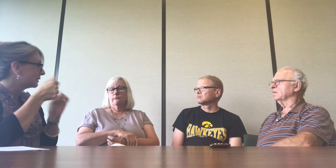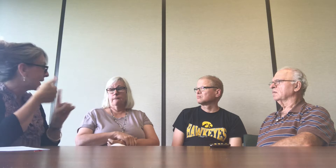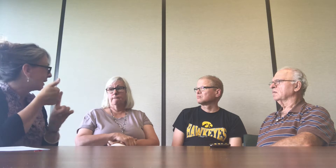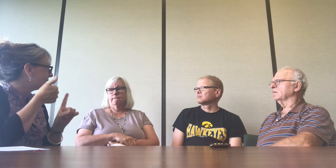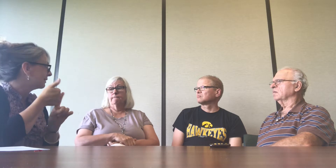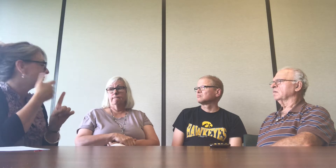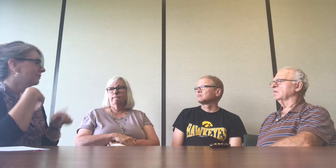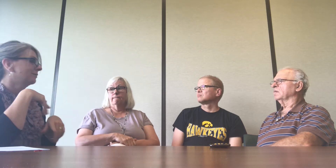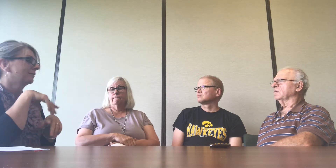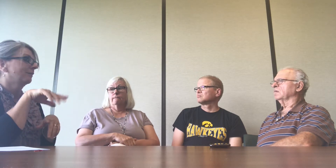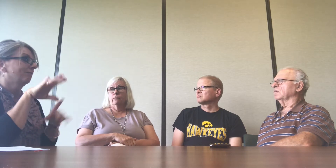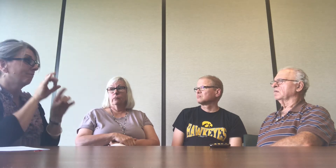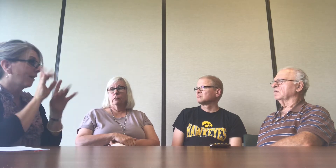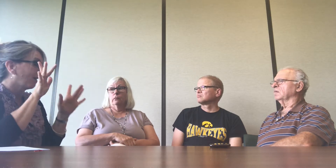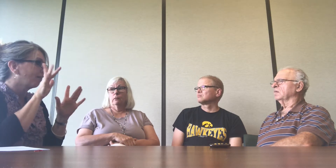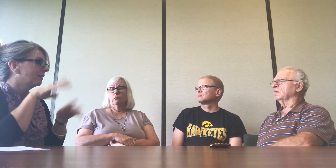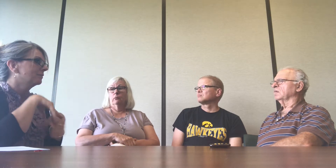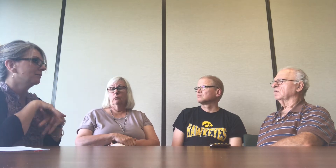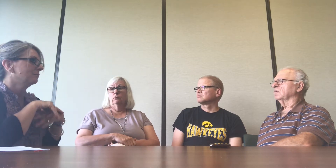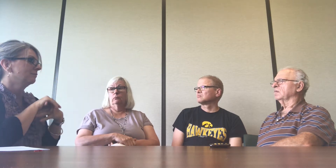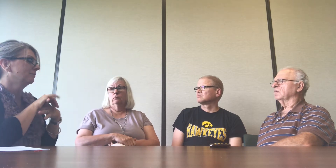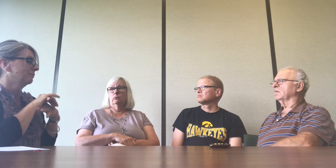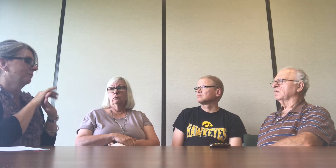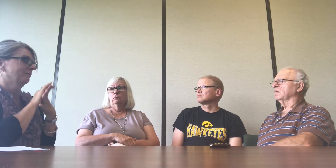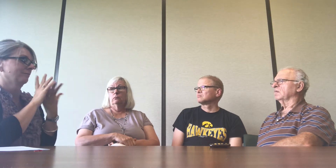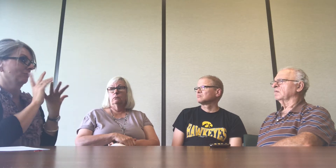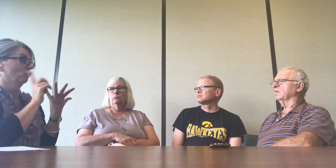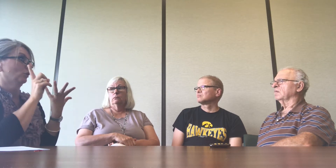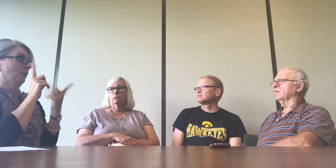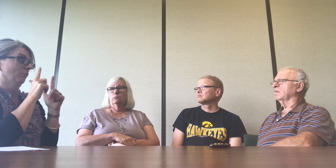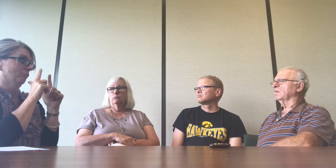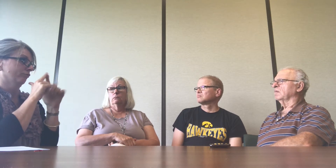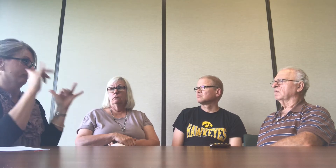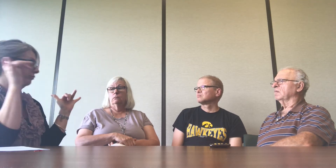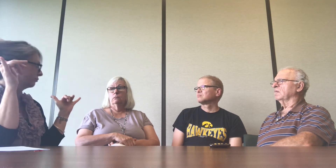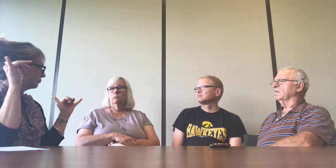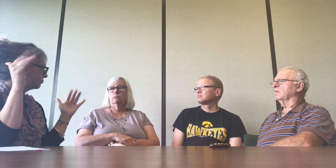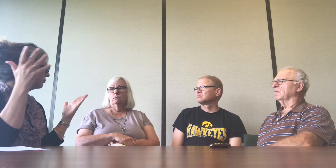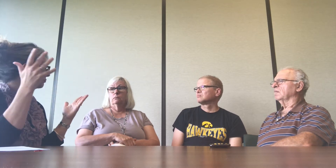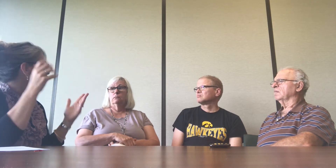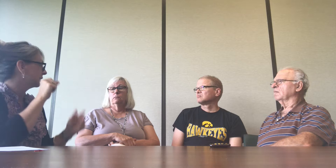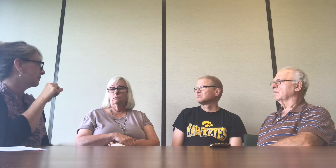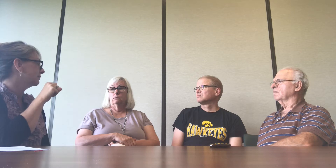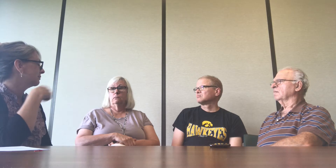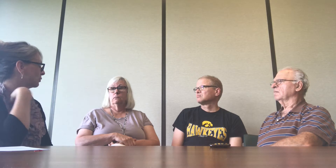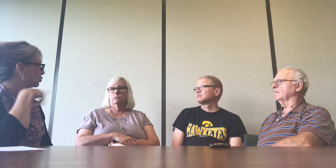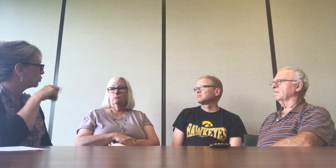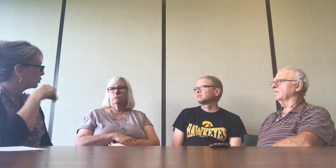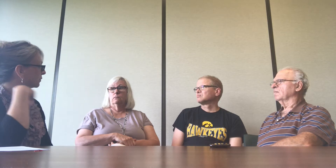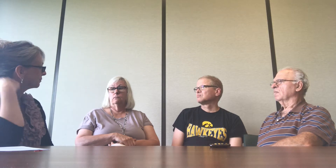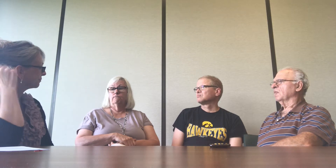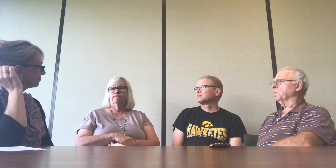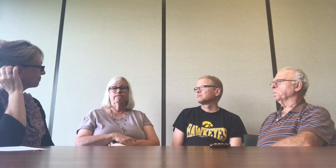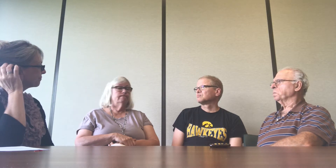yes. We help with substance abuse, suicide, violence, really a variety of